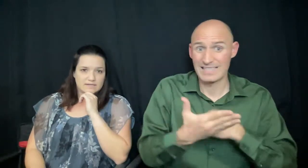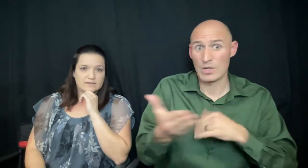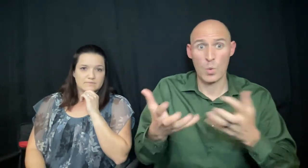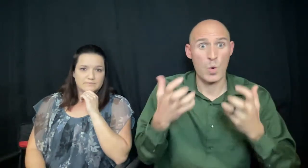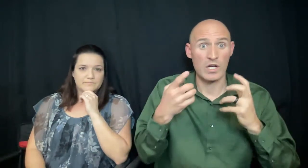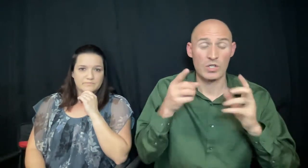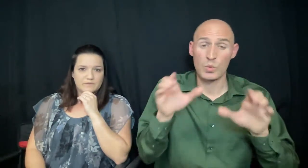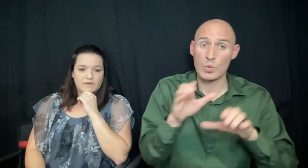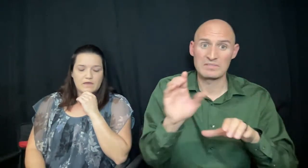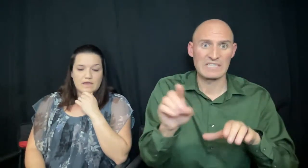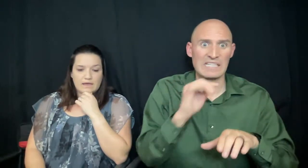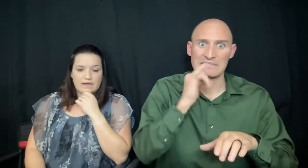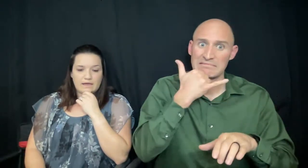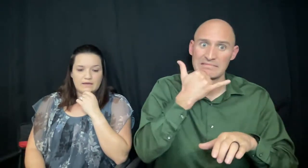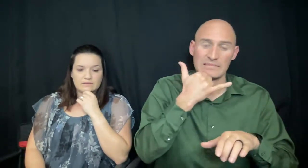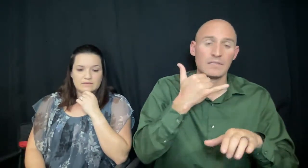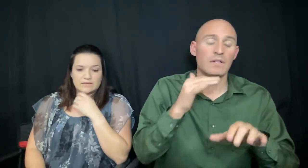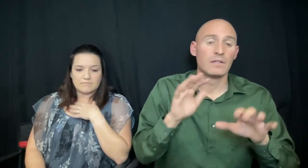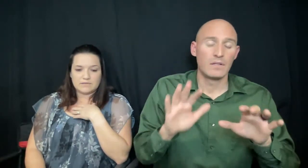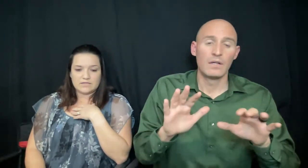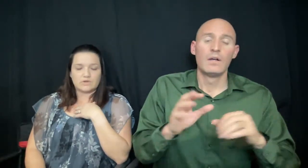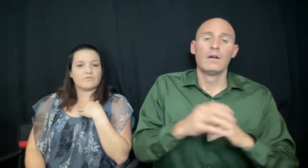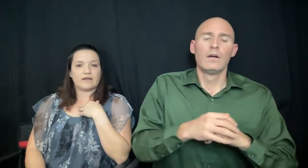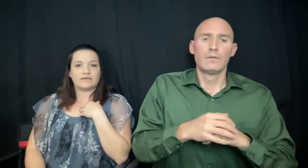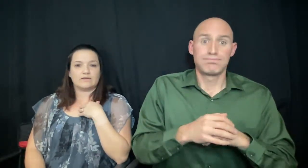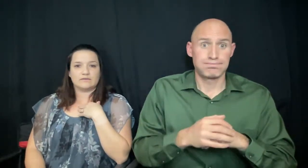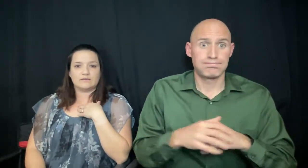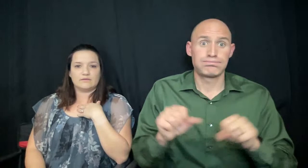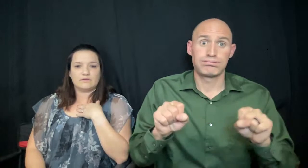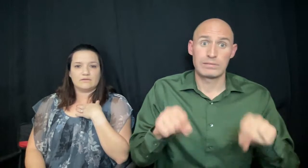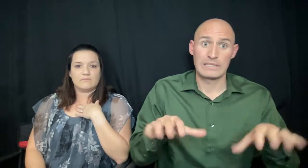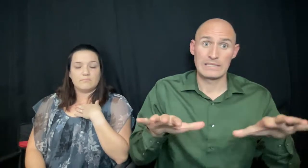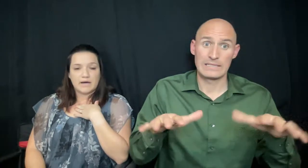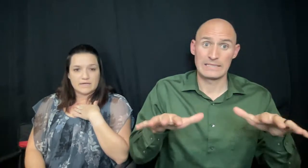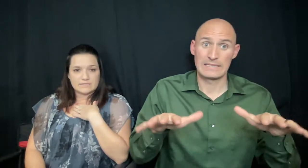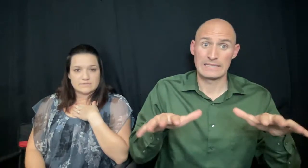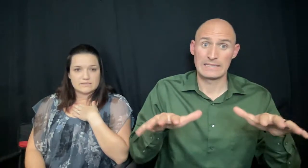mistake. And it can be nerve-wracking. But